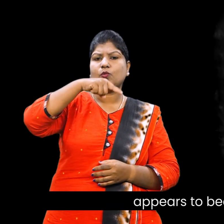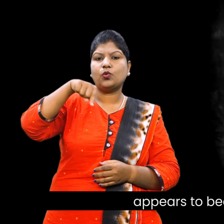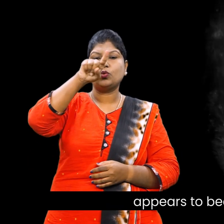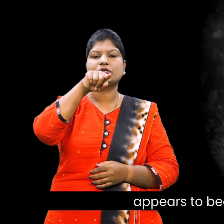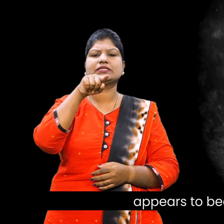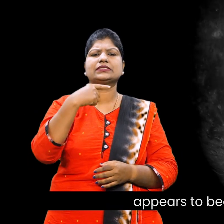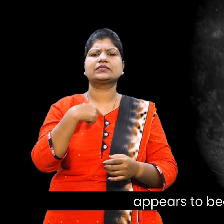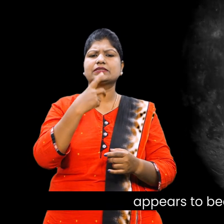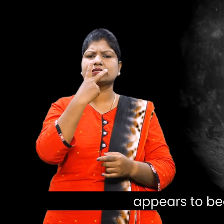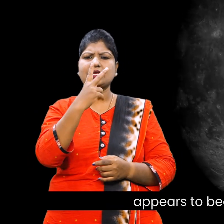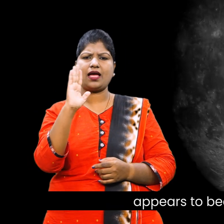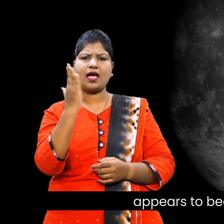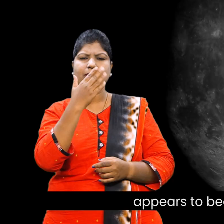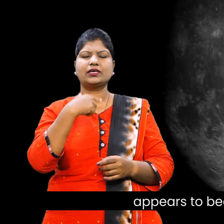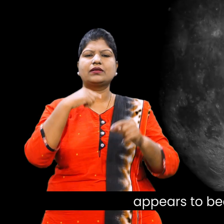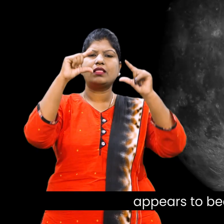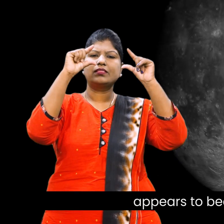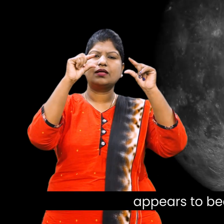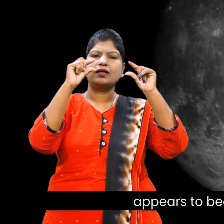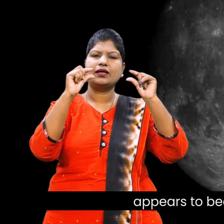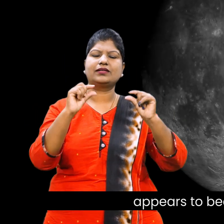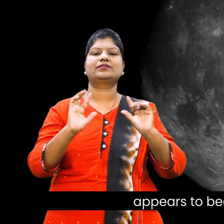become thinner and thinner.